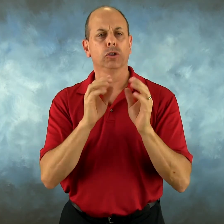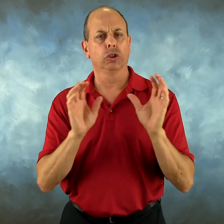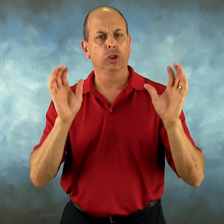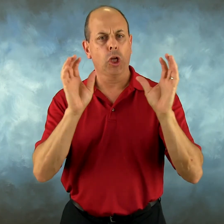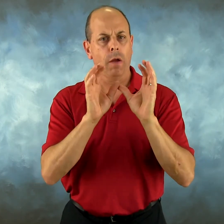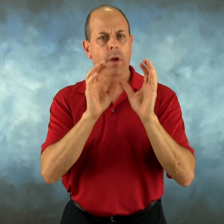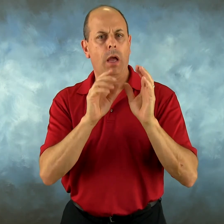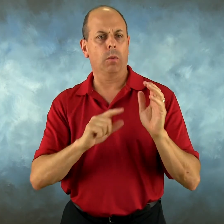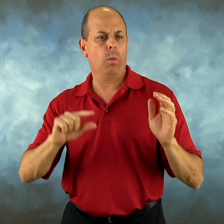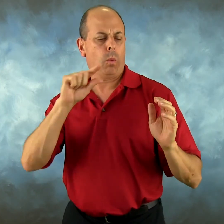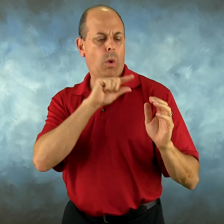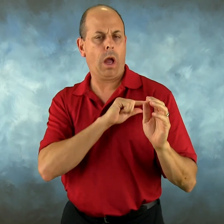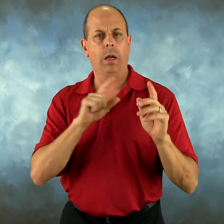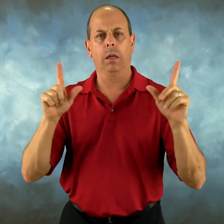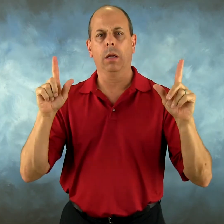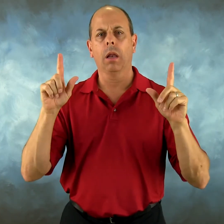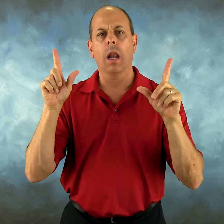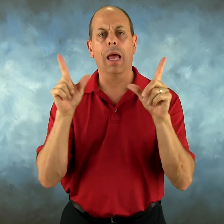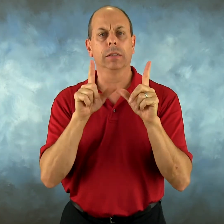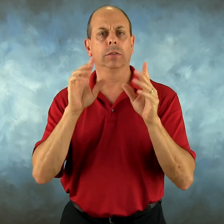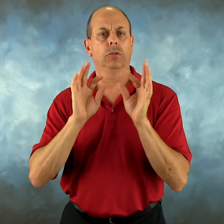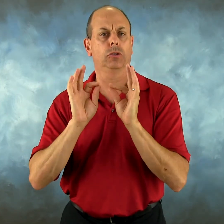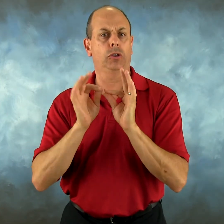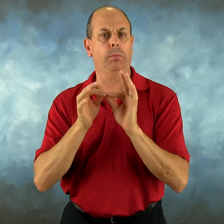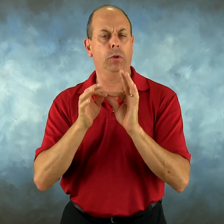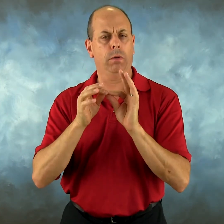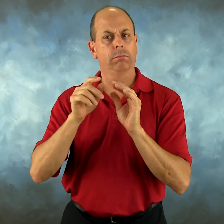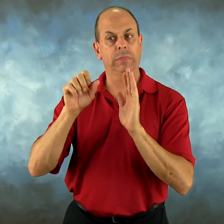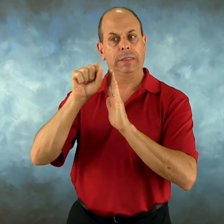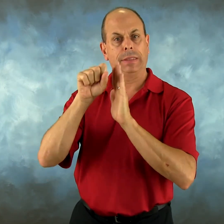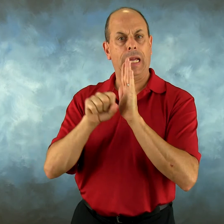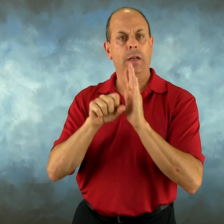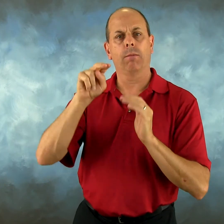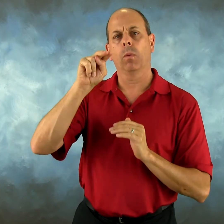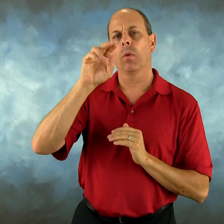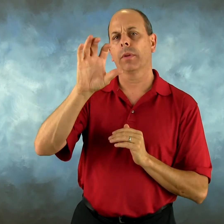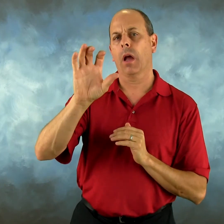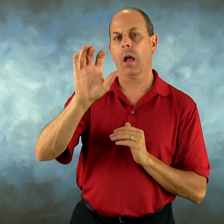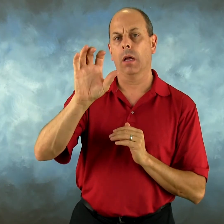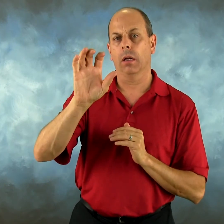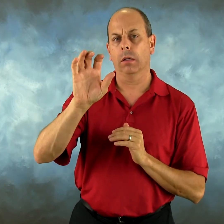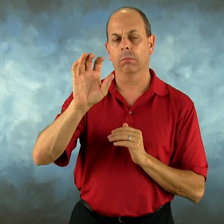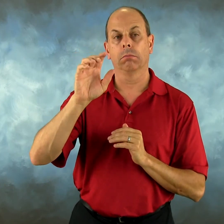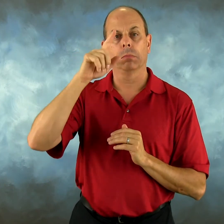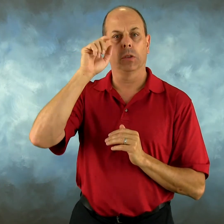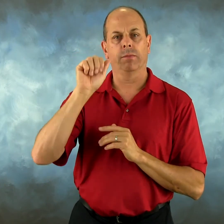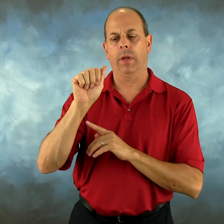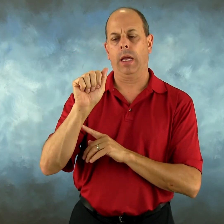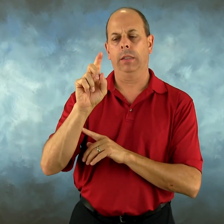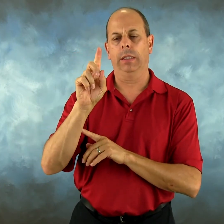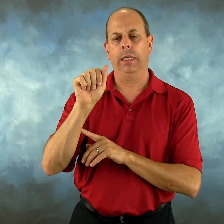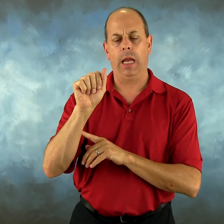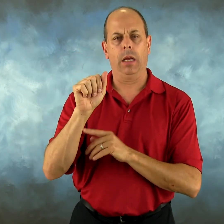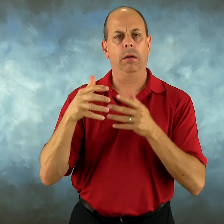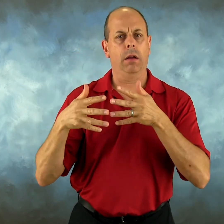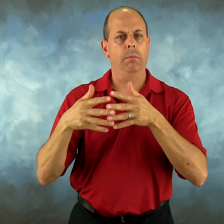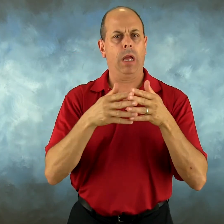It's very important to provide interpreters off of the approved interpreter list. Blue Ridge Healthcare